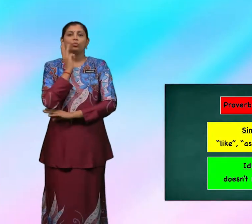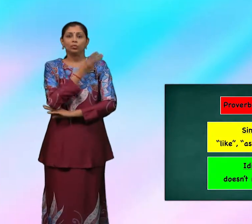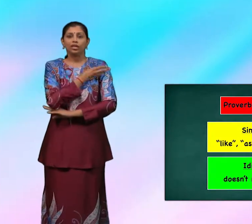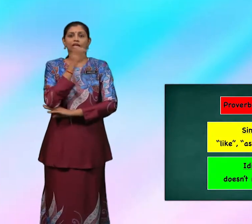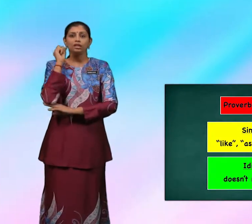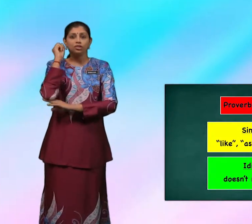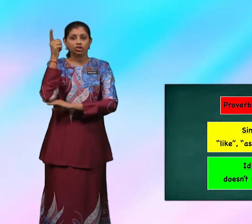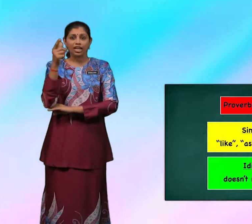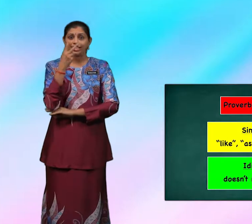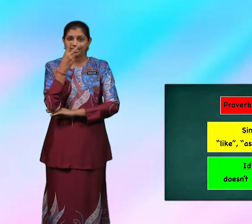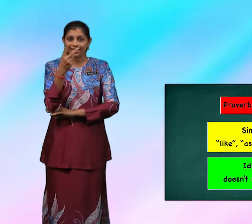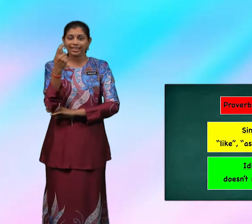We shall see the